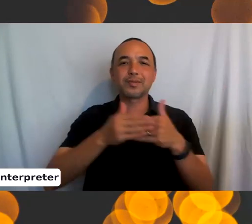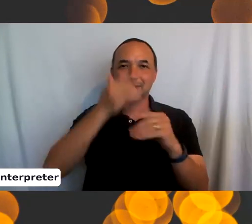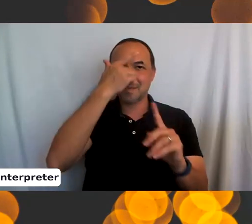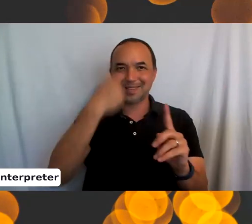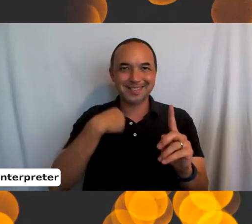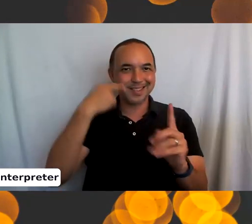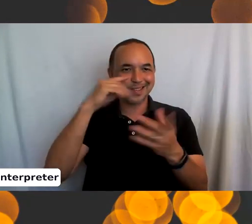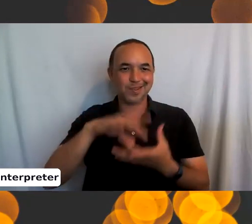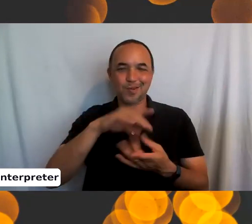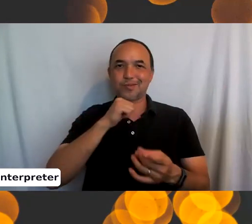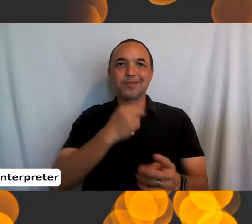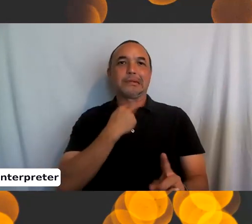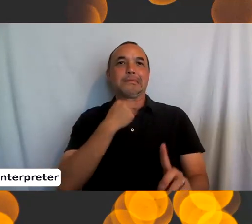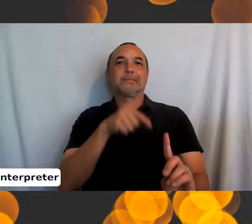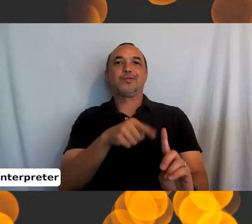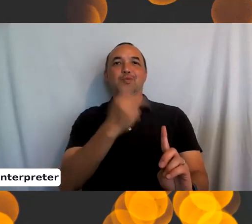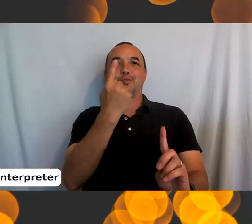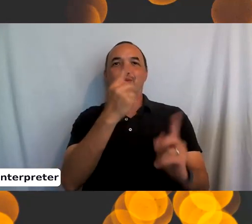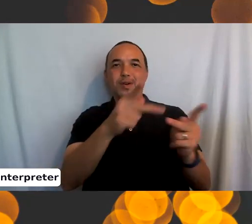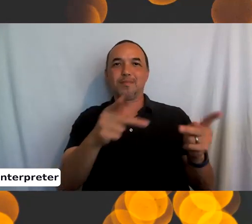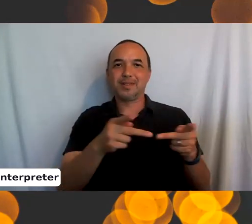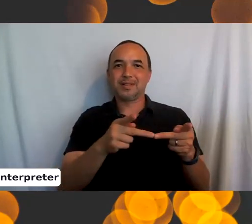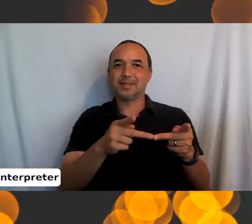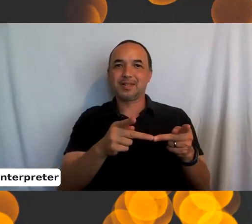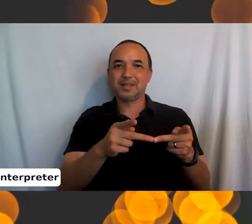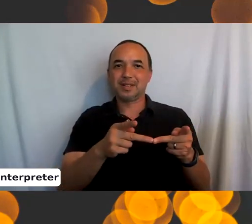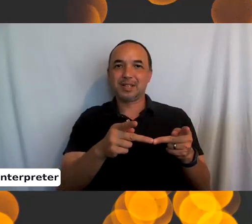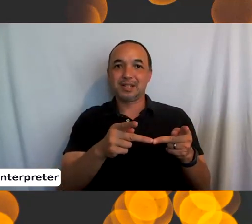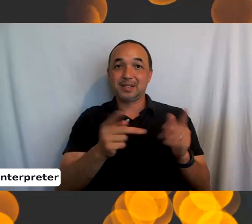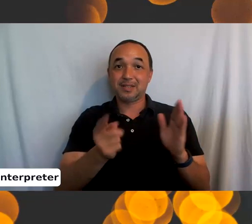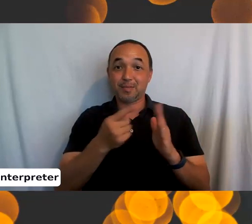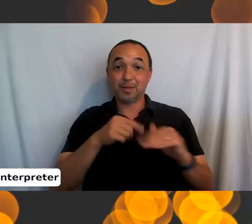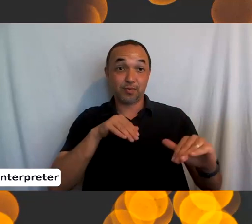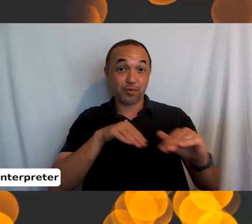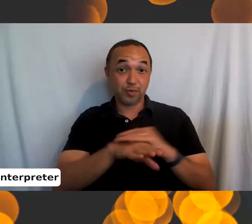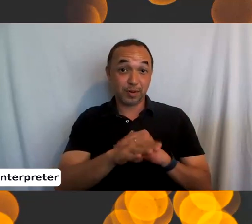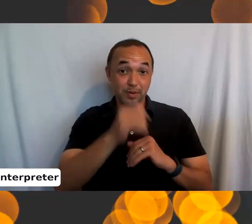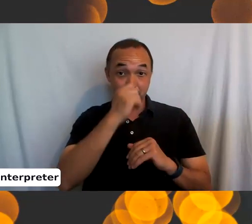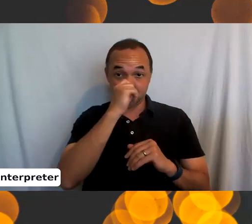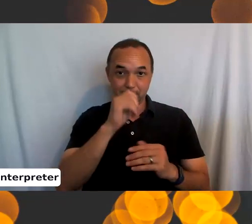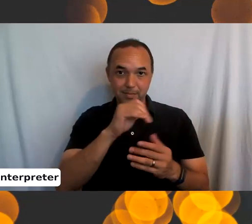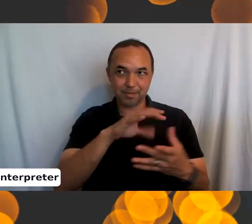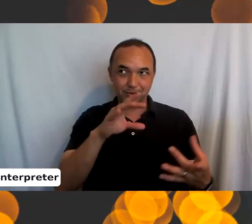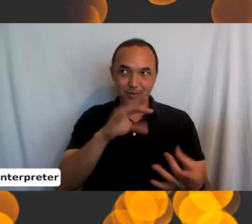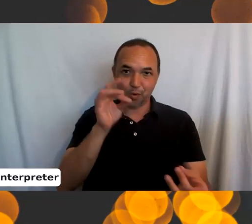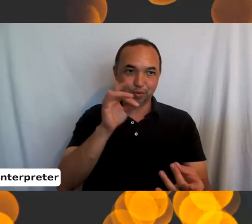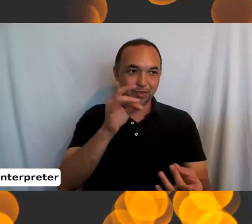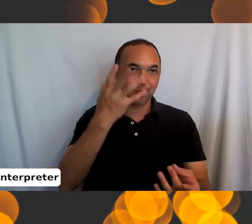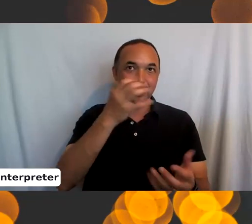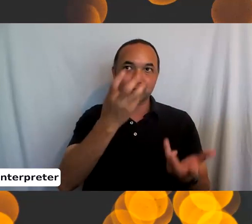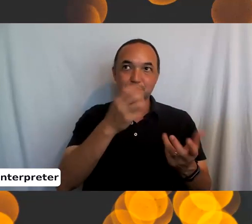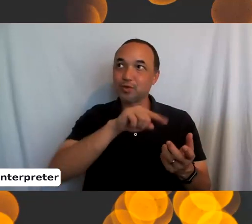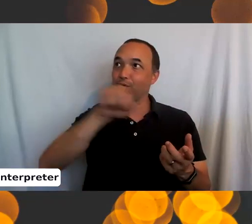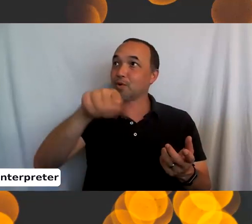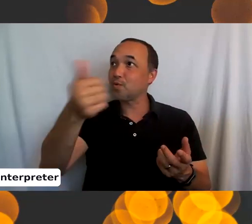ghosts are locked into any one location. I think sometimes we go places and they're like, what's going on over here? We investigated